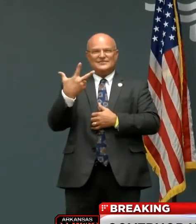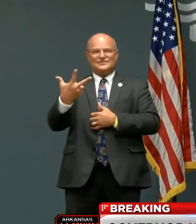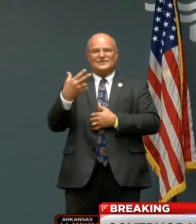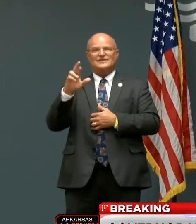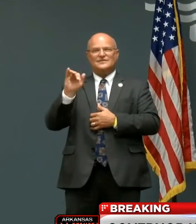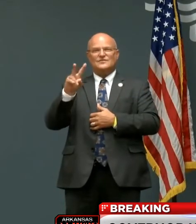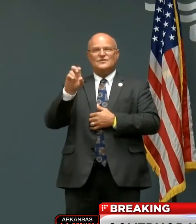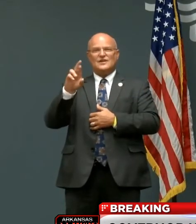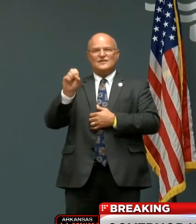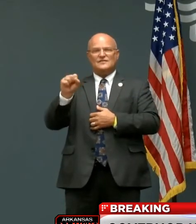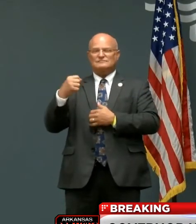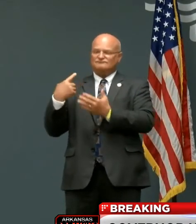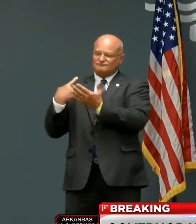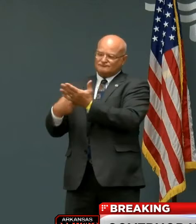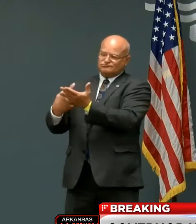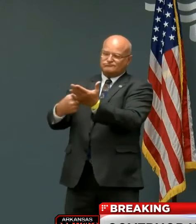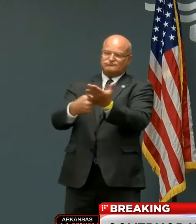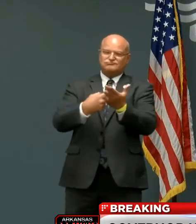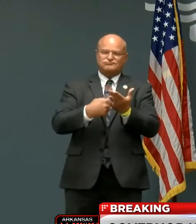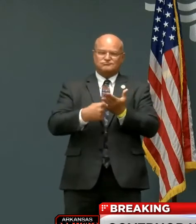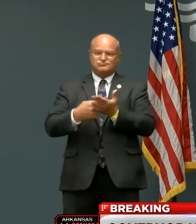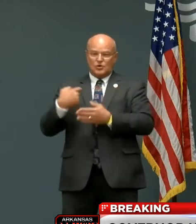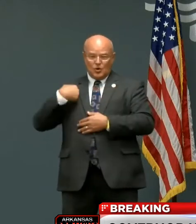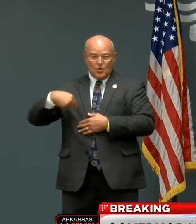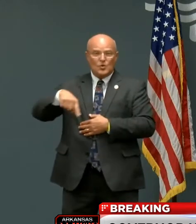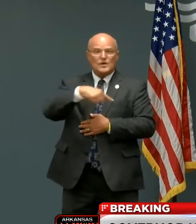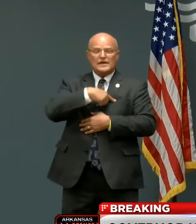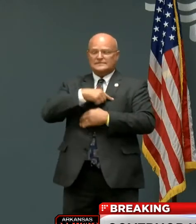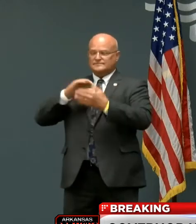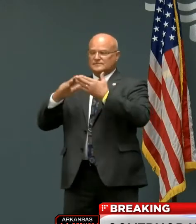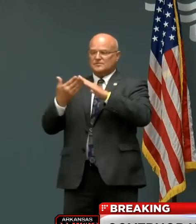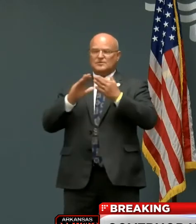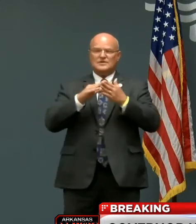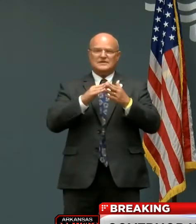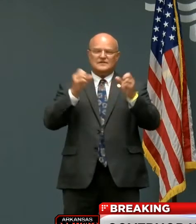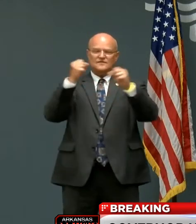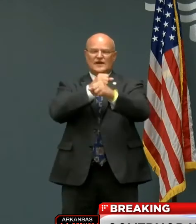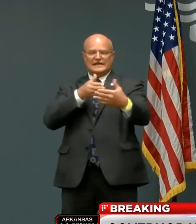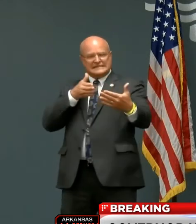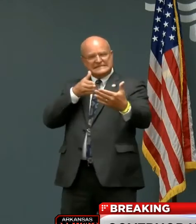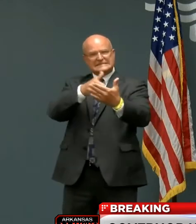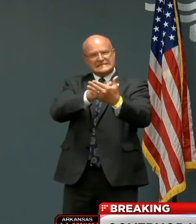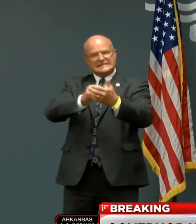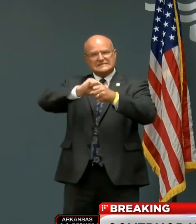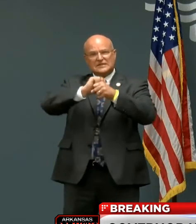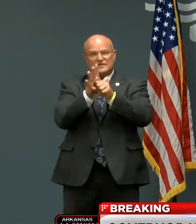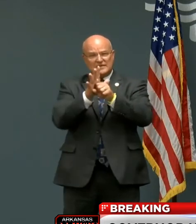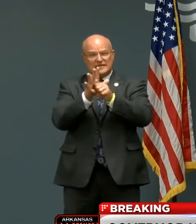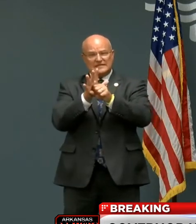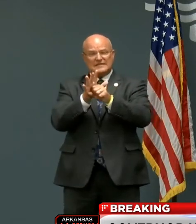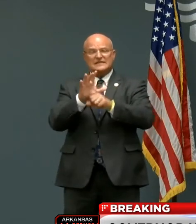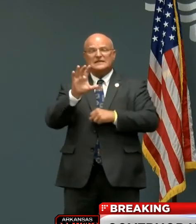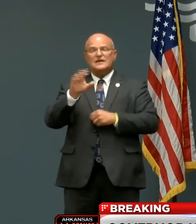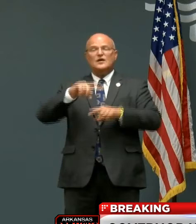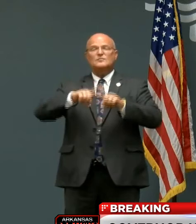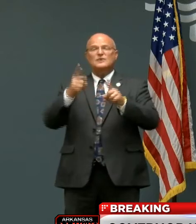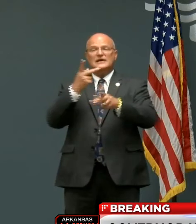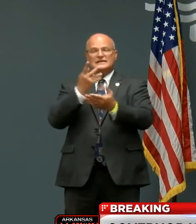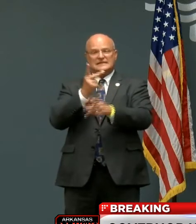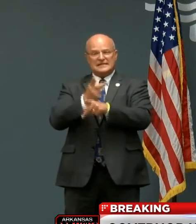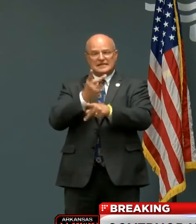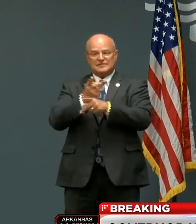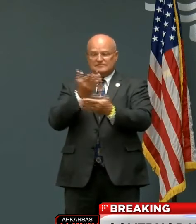about how we as a community are fighting back against COVID-19, but also keeping our economy